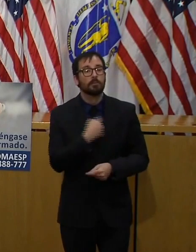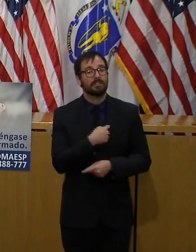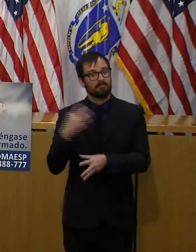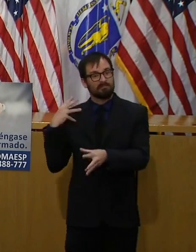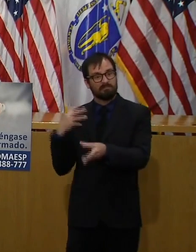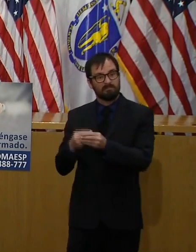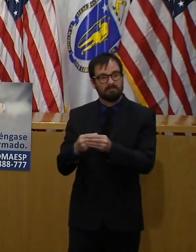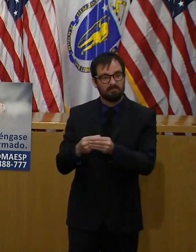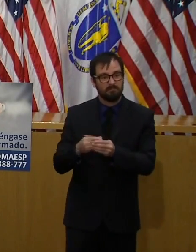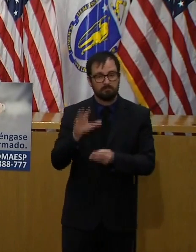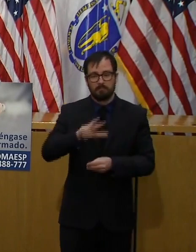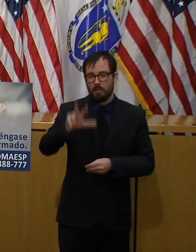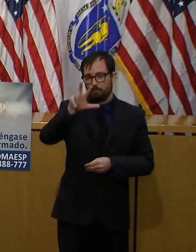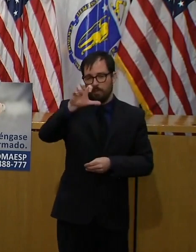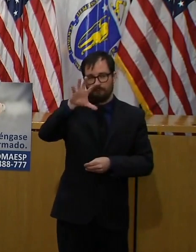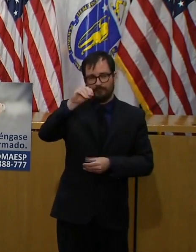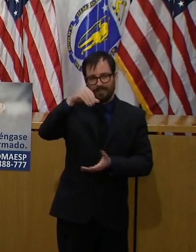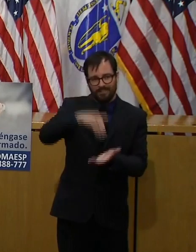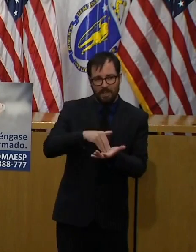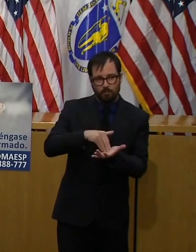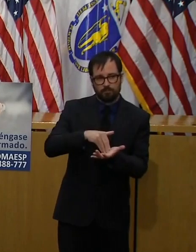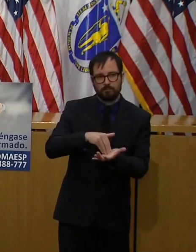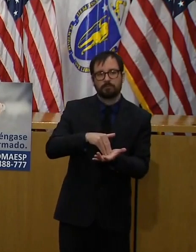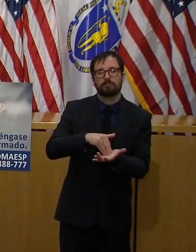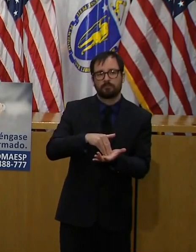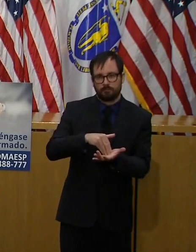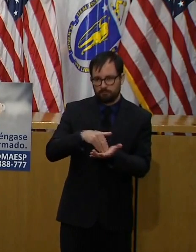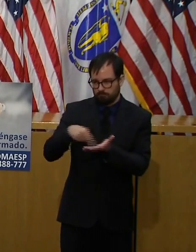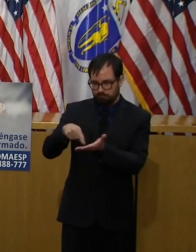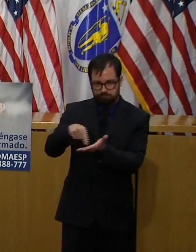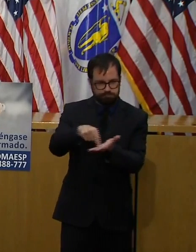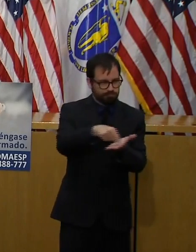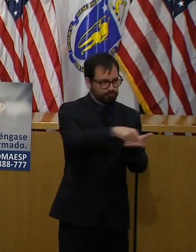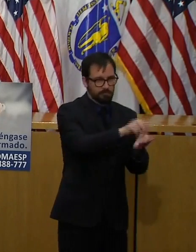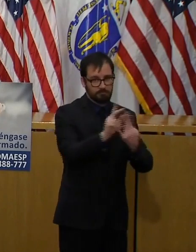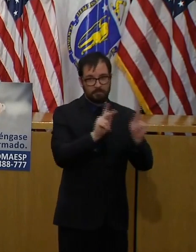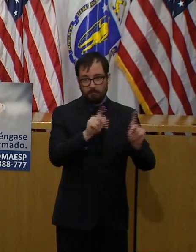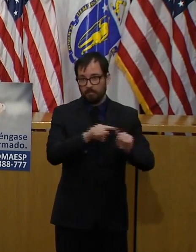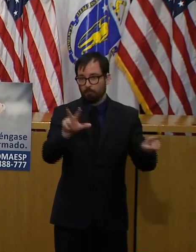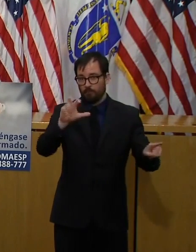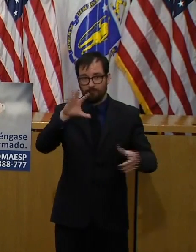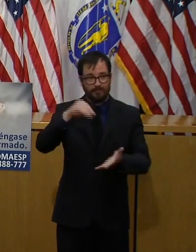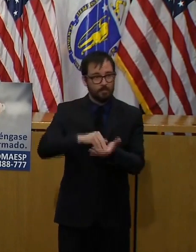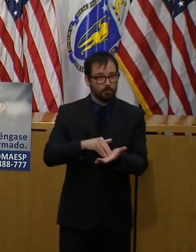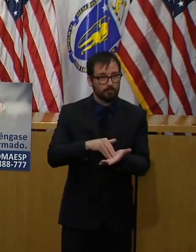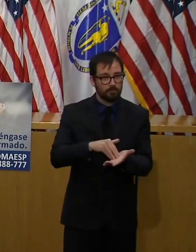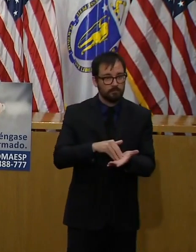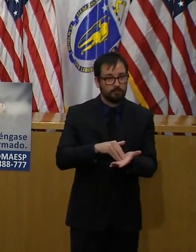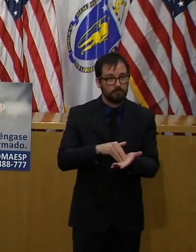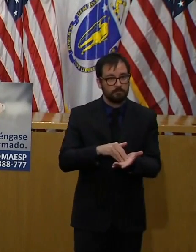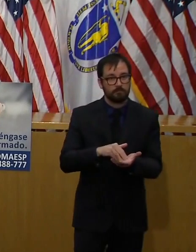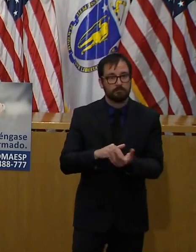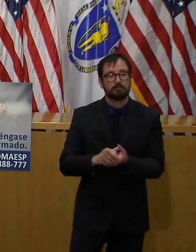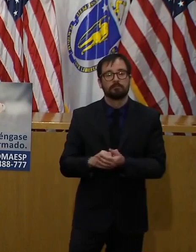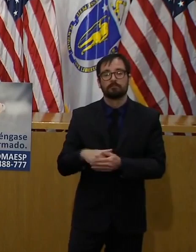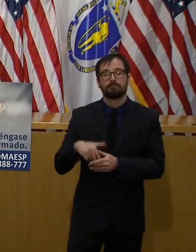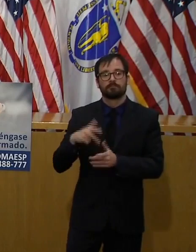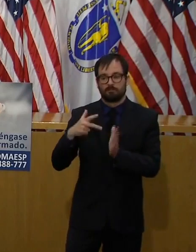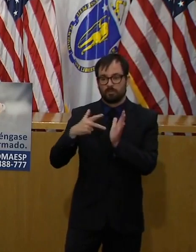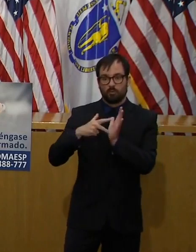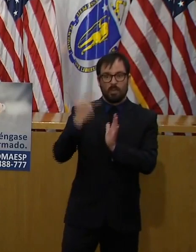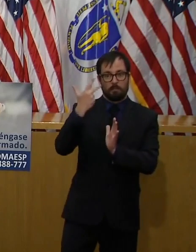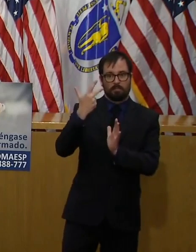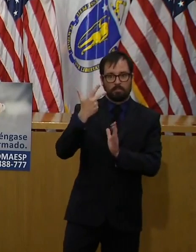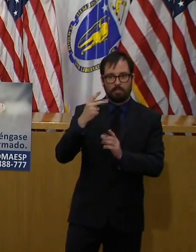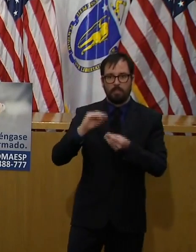people they were paying unemployment compensation to when the month of March began. And as we said before, our online